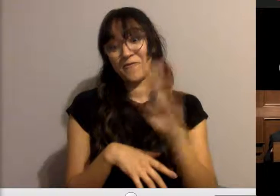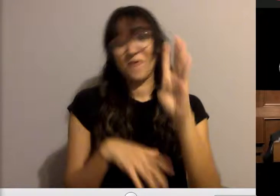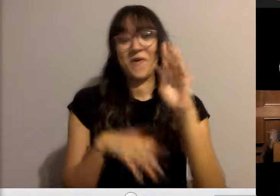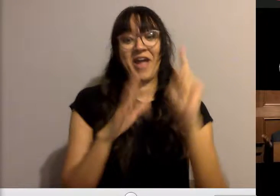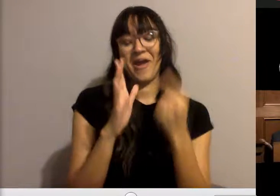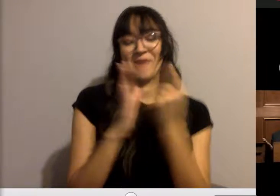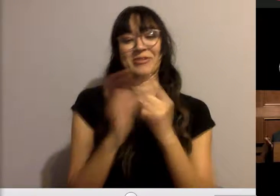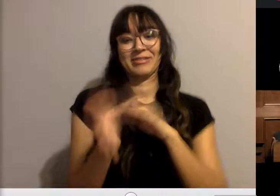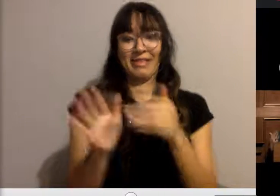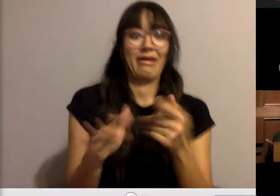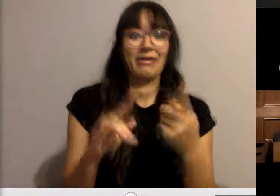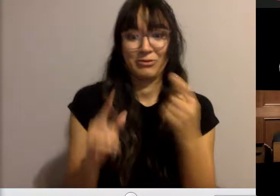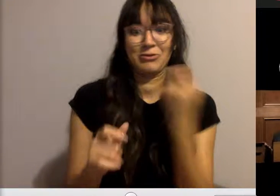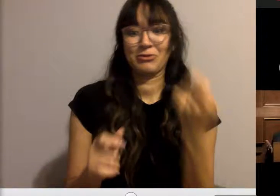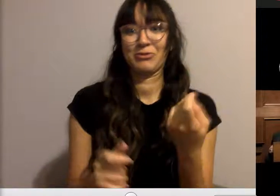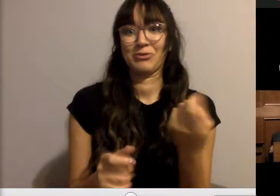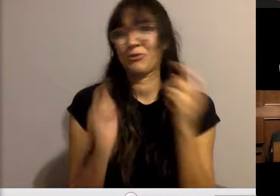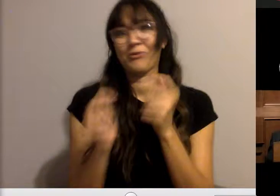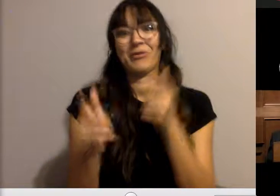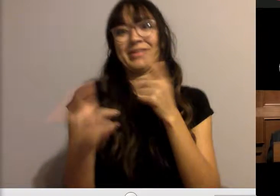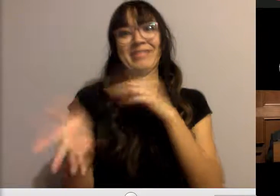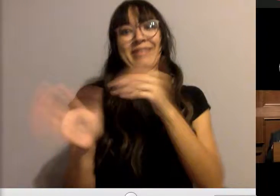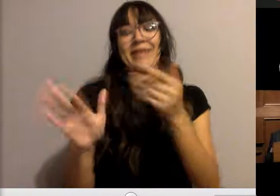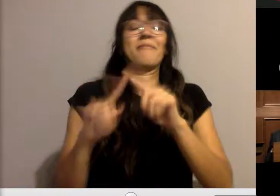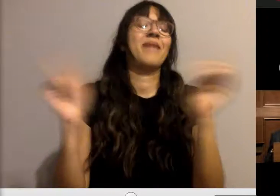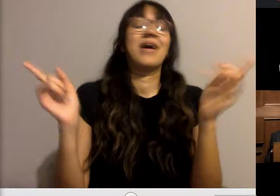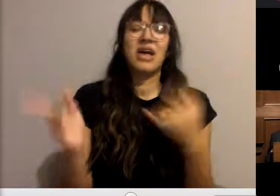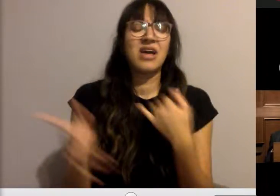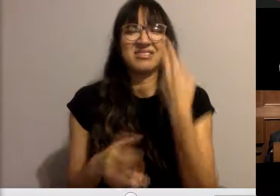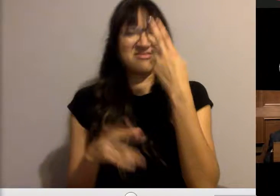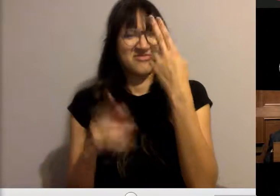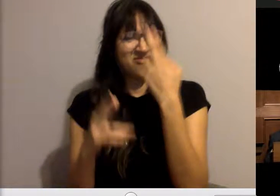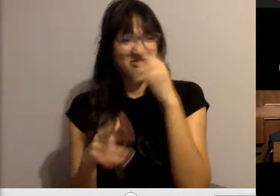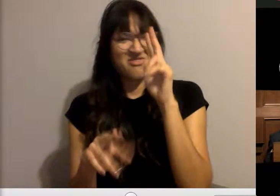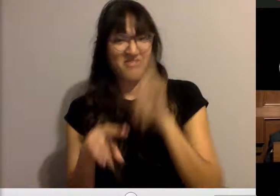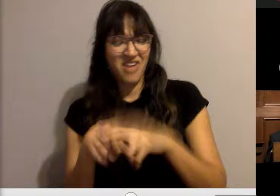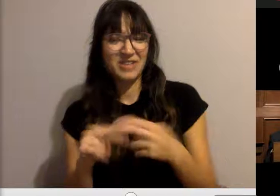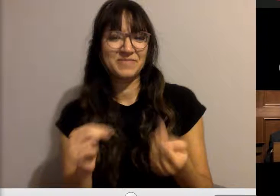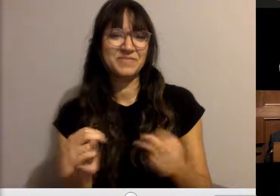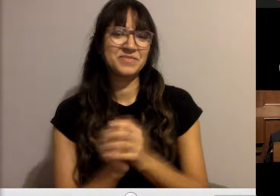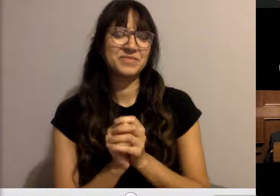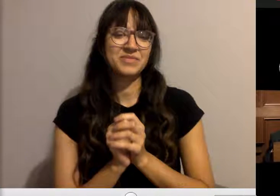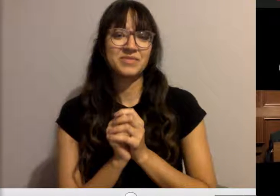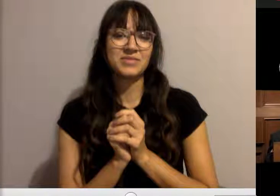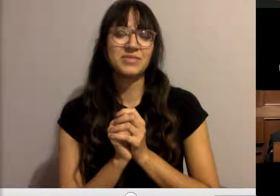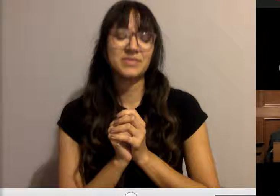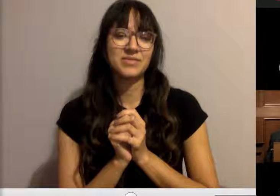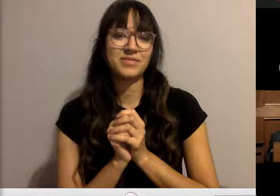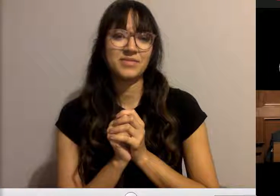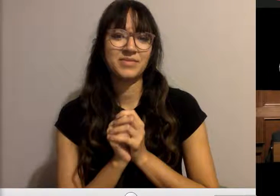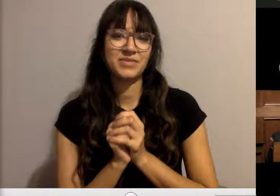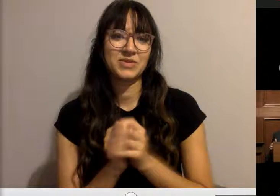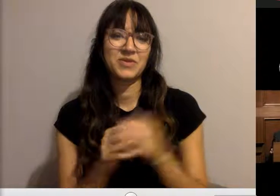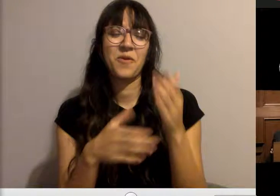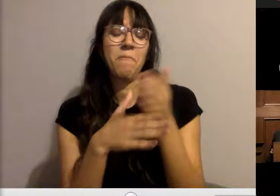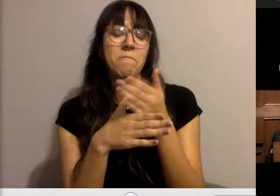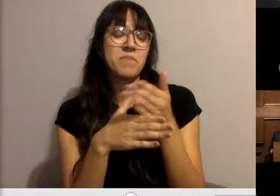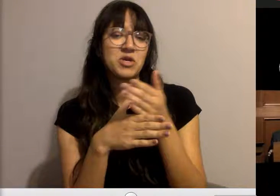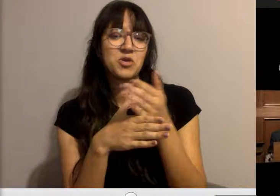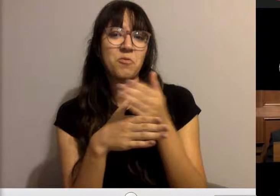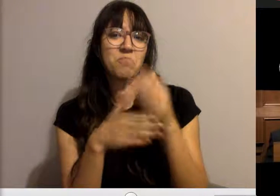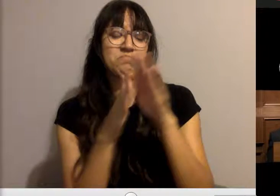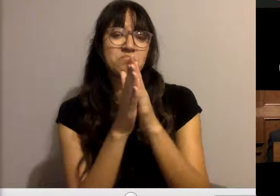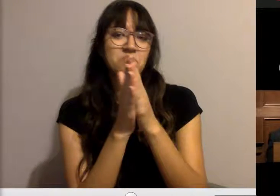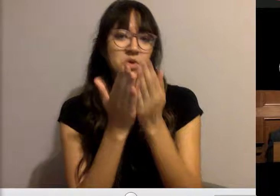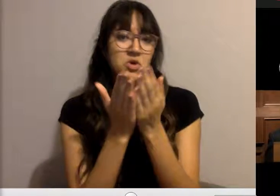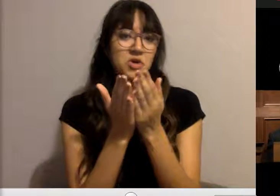So the beginning and the ending of the book are about the collapse. And the middle part is about the 15th, 14th, 13th, 12th centuries, my favorite